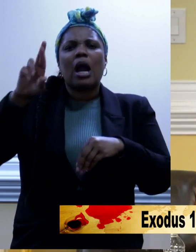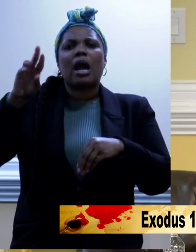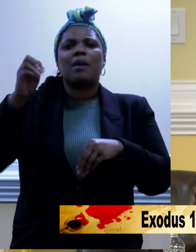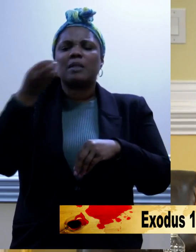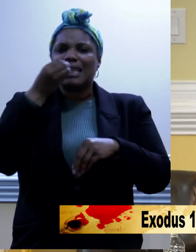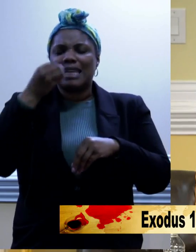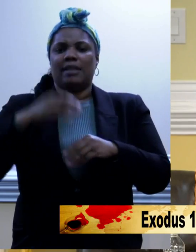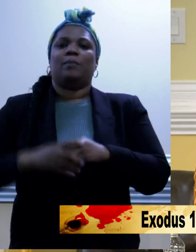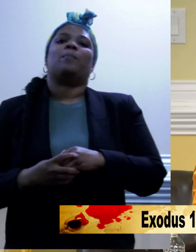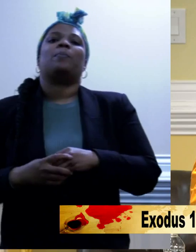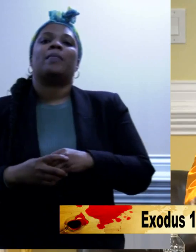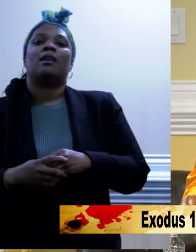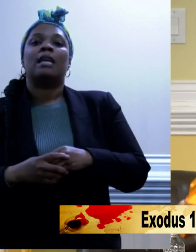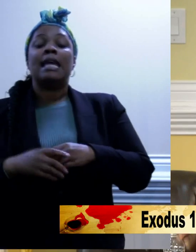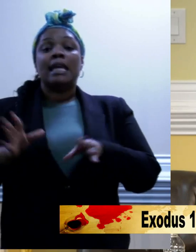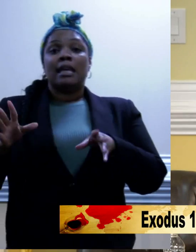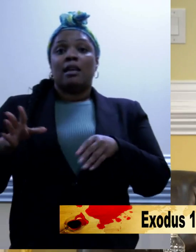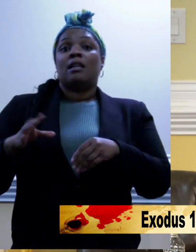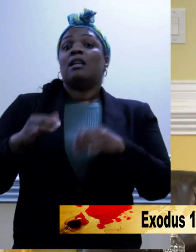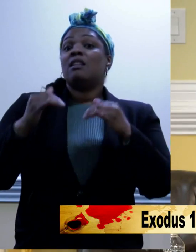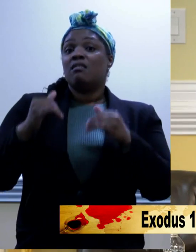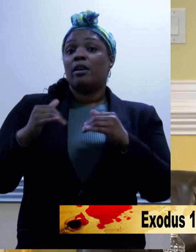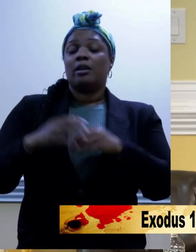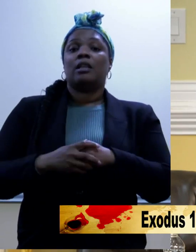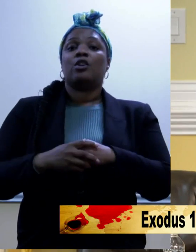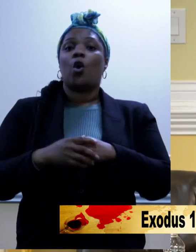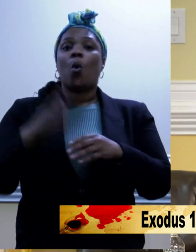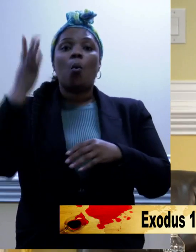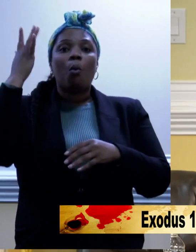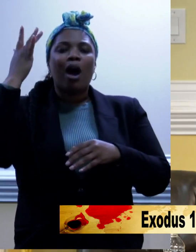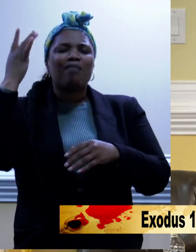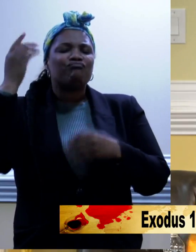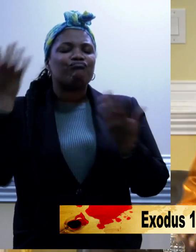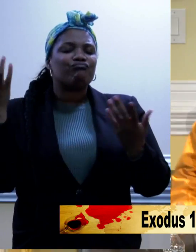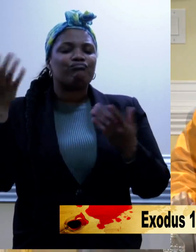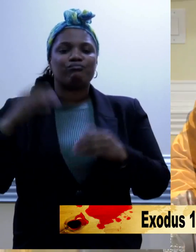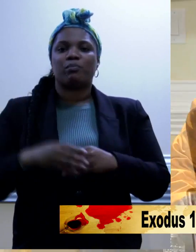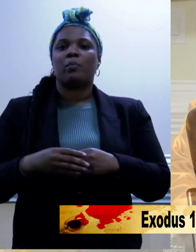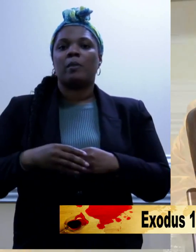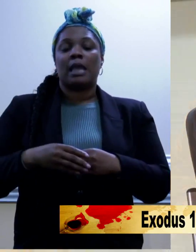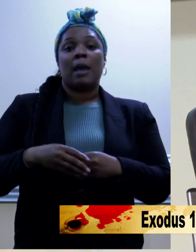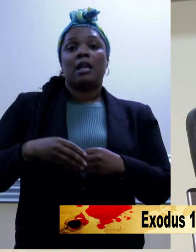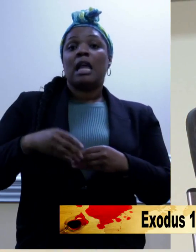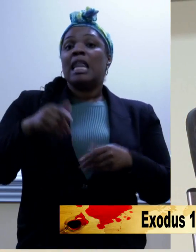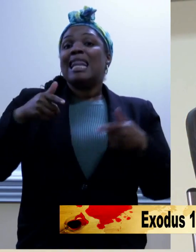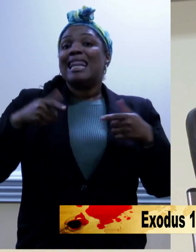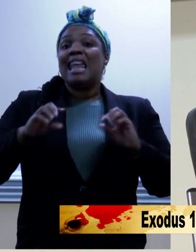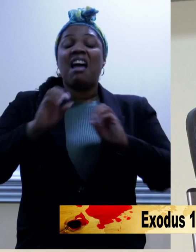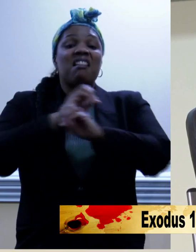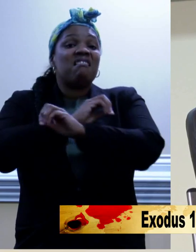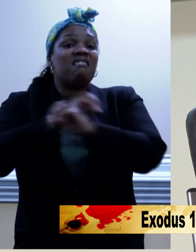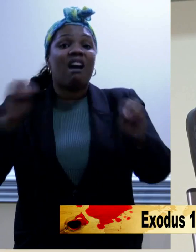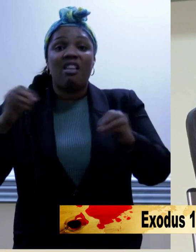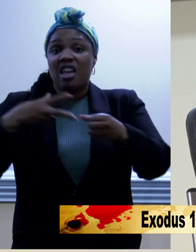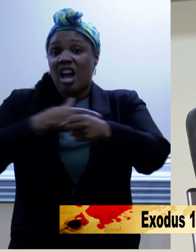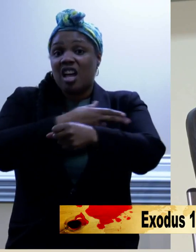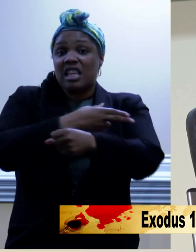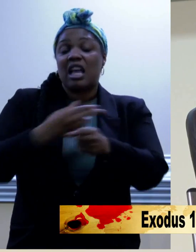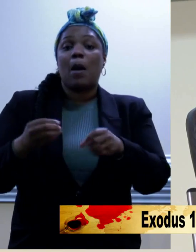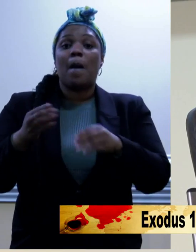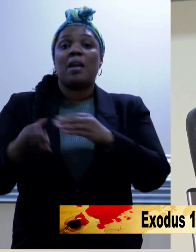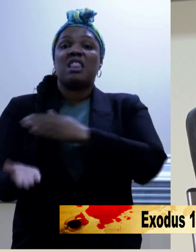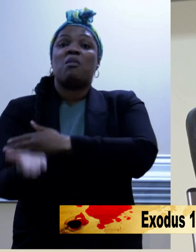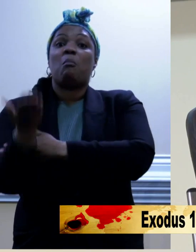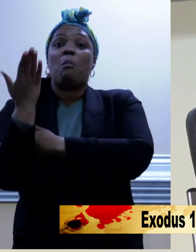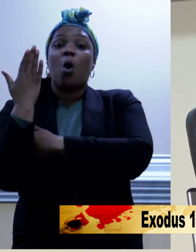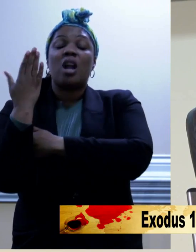Now, skip down to verse 10. And let's see why you're going to do that. Go ahead and read. And you shall let nothing of it remain until the morning.